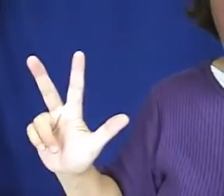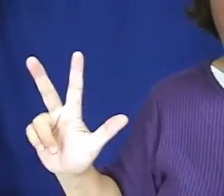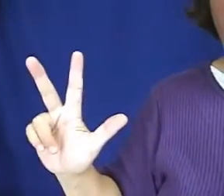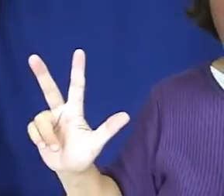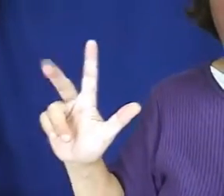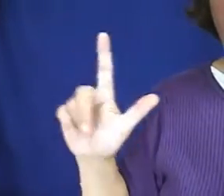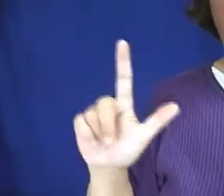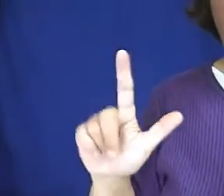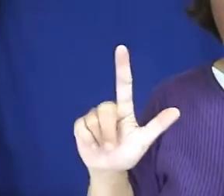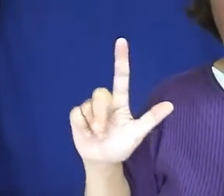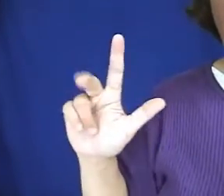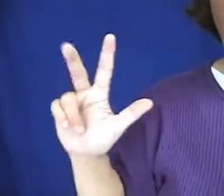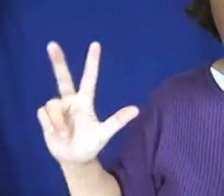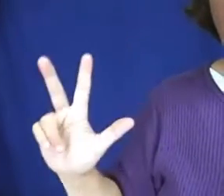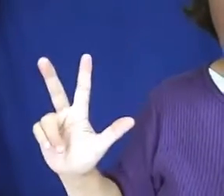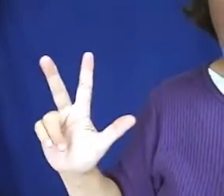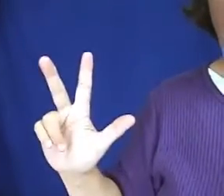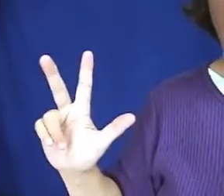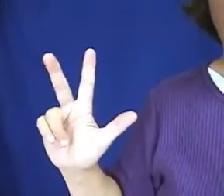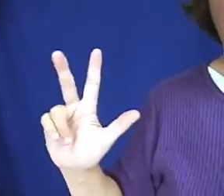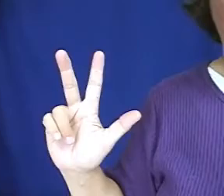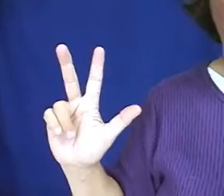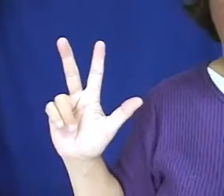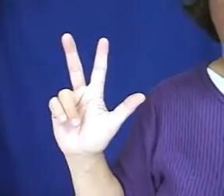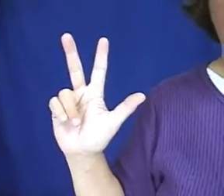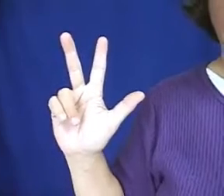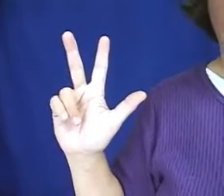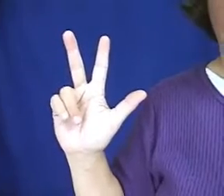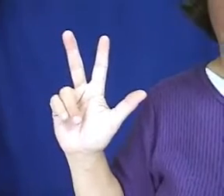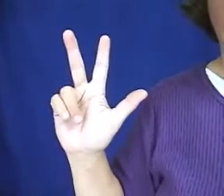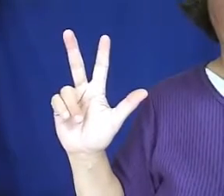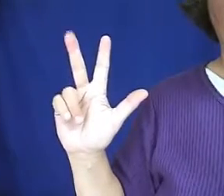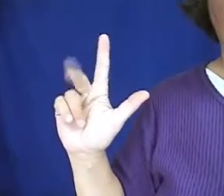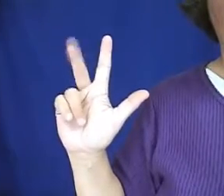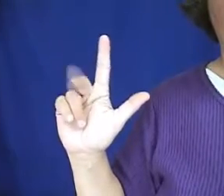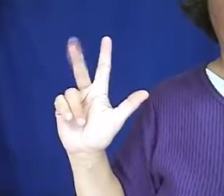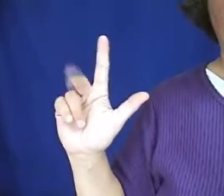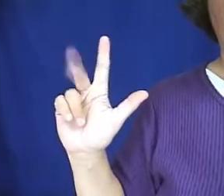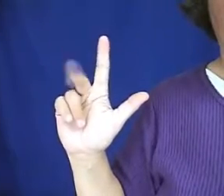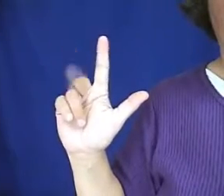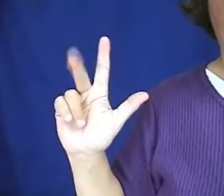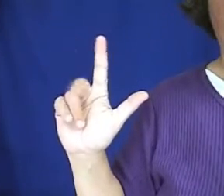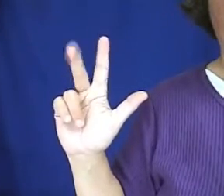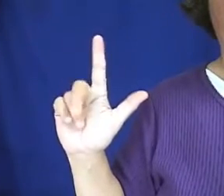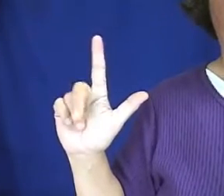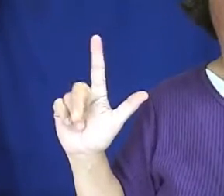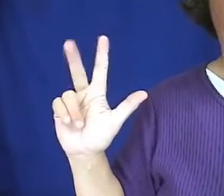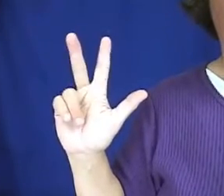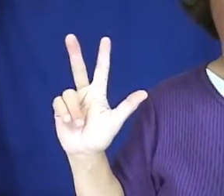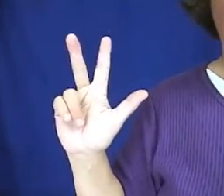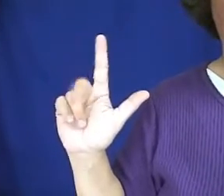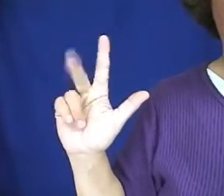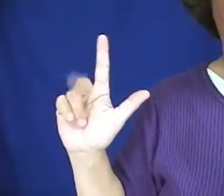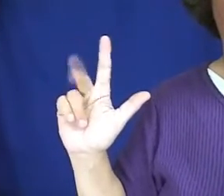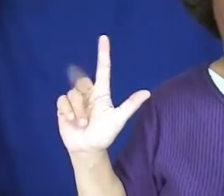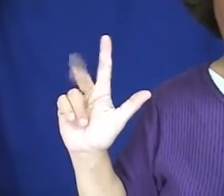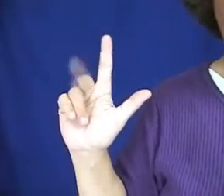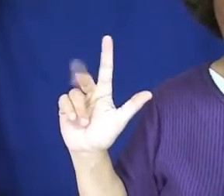23, L and 3, will often be signed 23. There's the L, there's the 3. We just wiggled